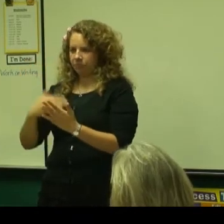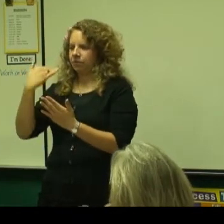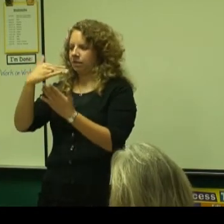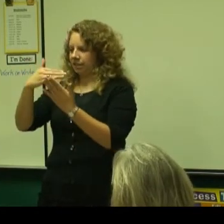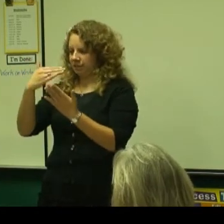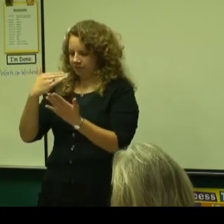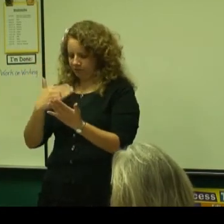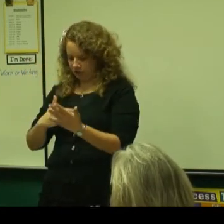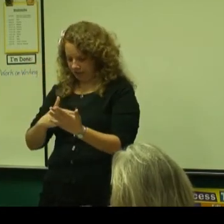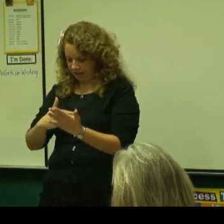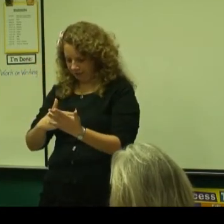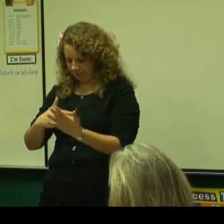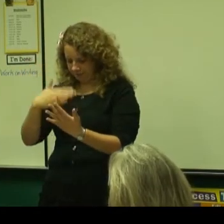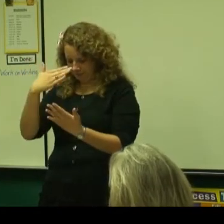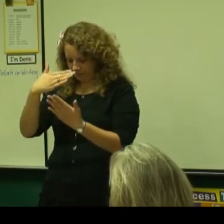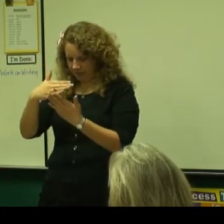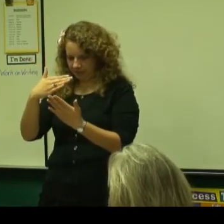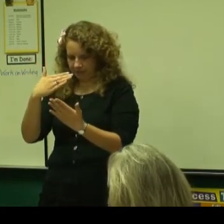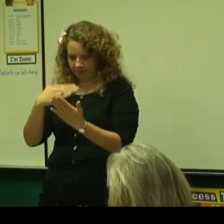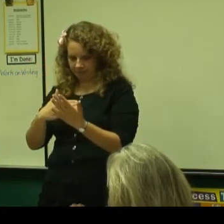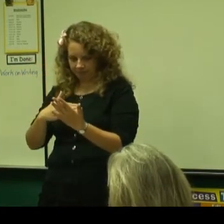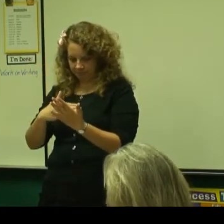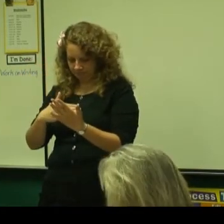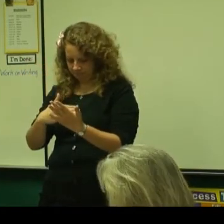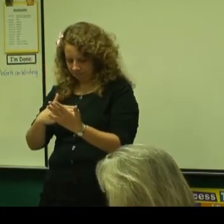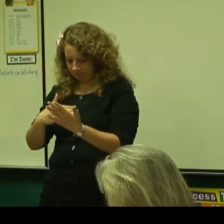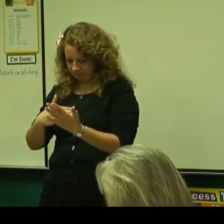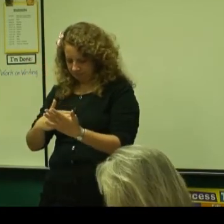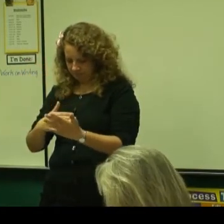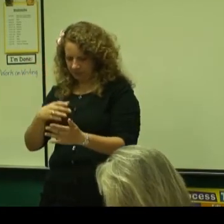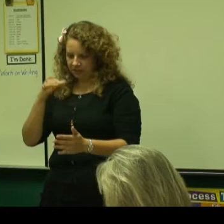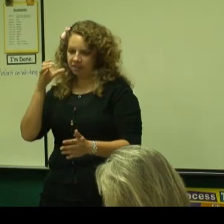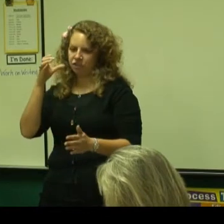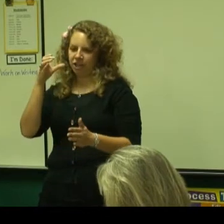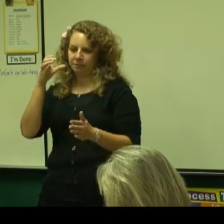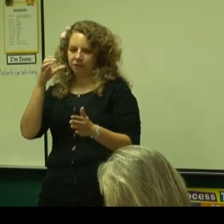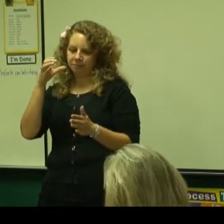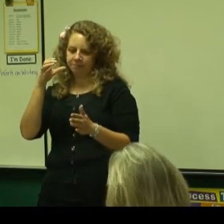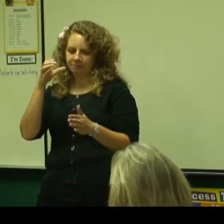The lesson for today. Lesson. This is chapter.